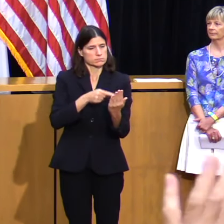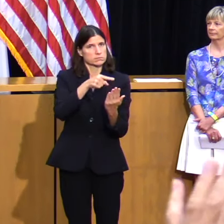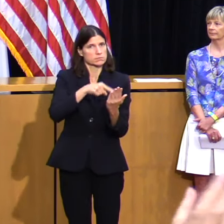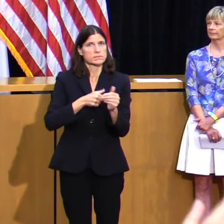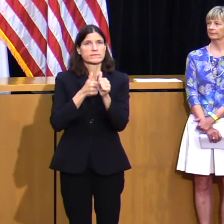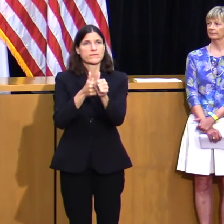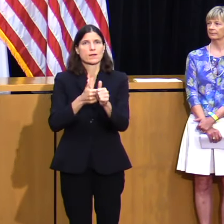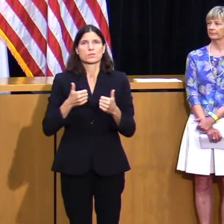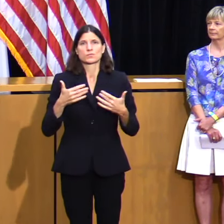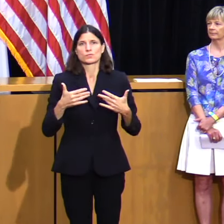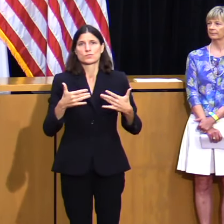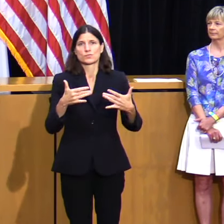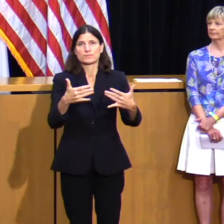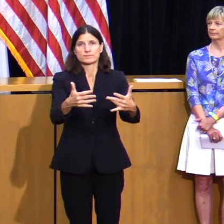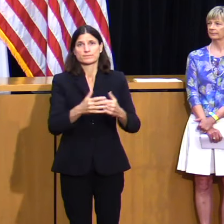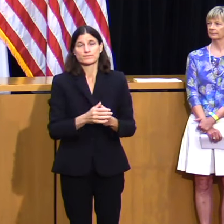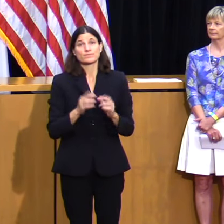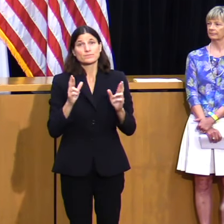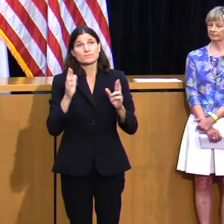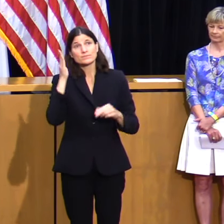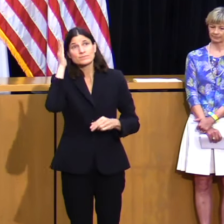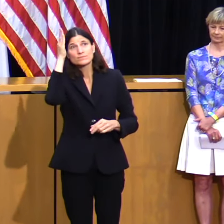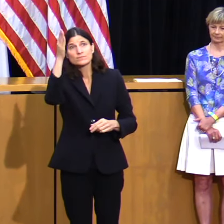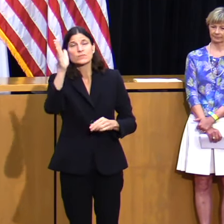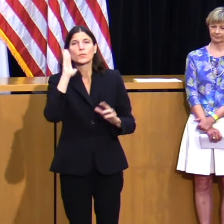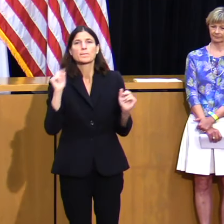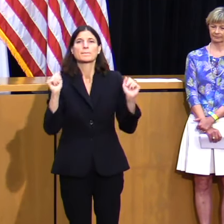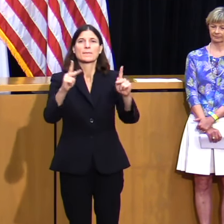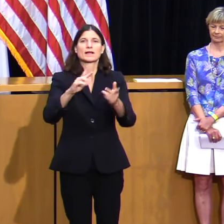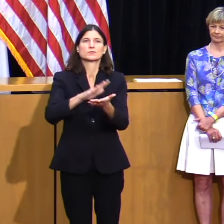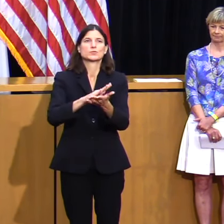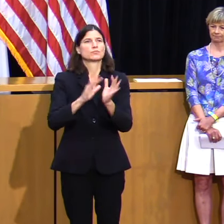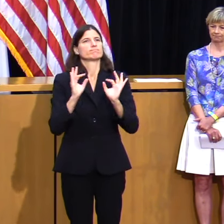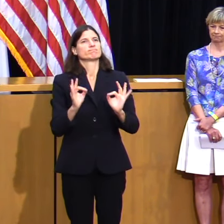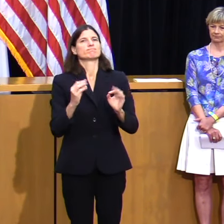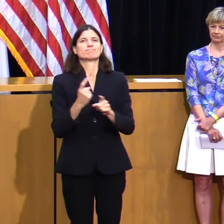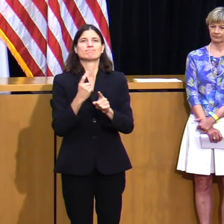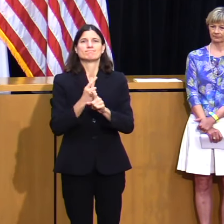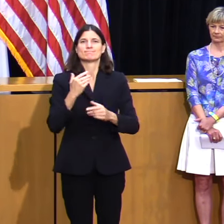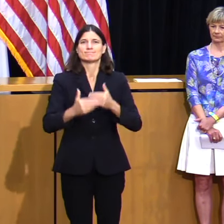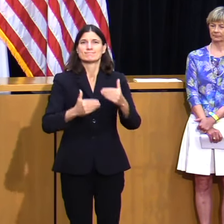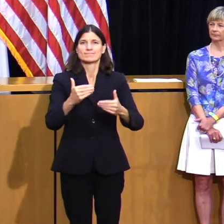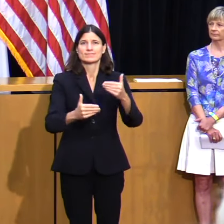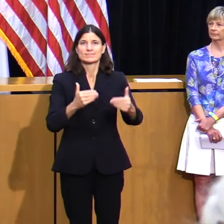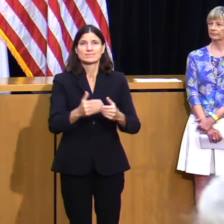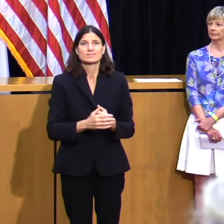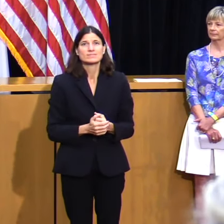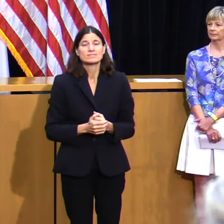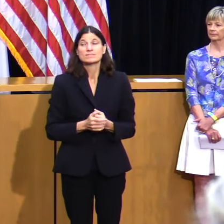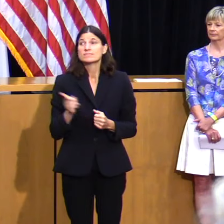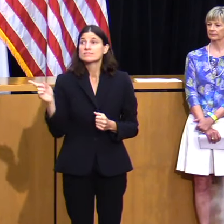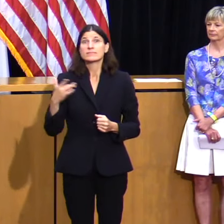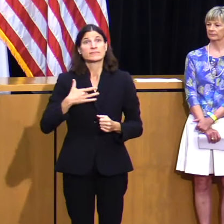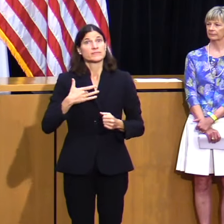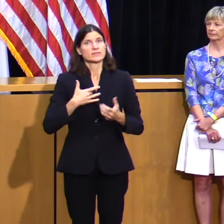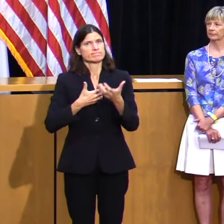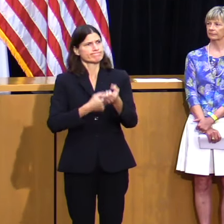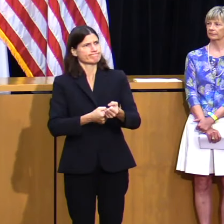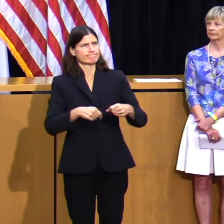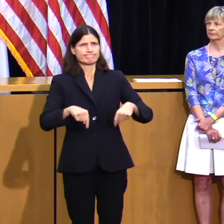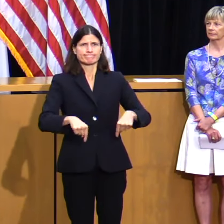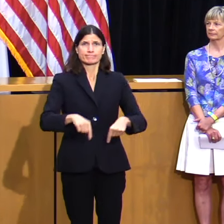The implementation of these safety measures, combined with the low transmission rates we have here in Massachusetts, mean that for most